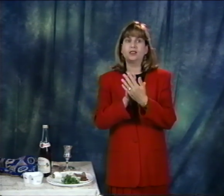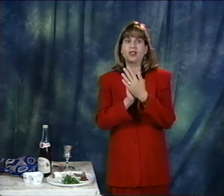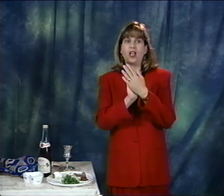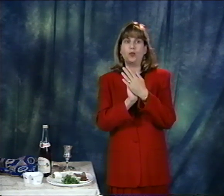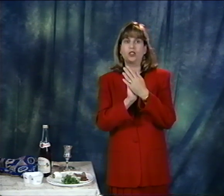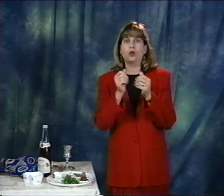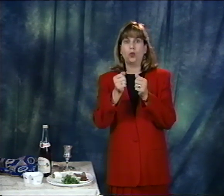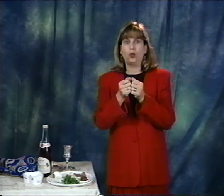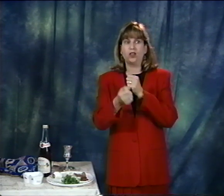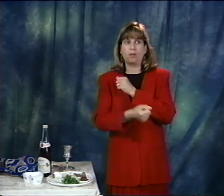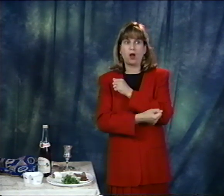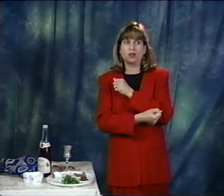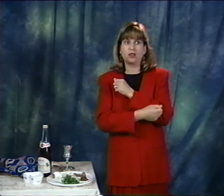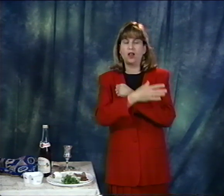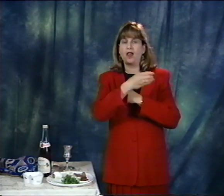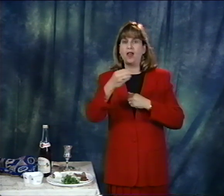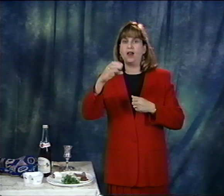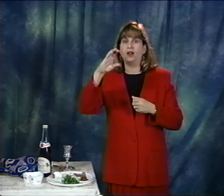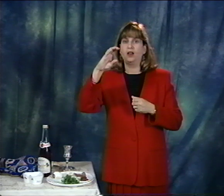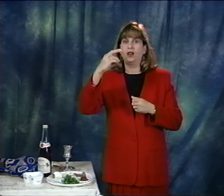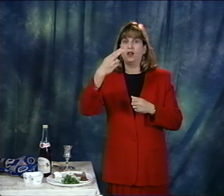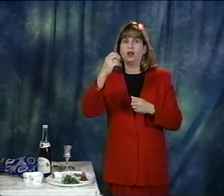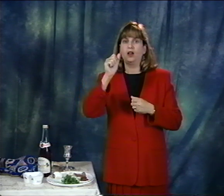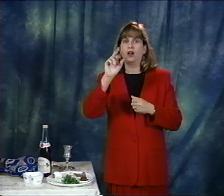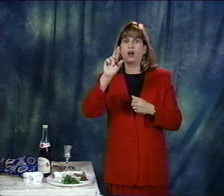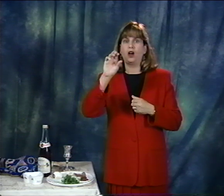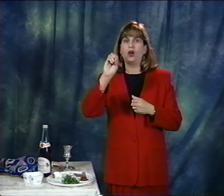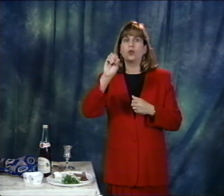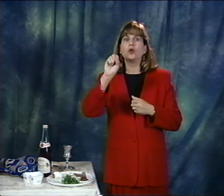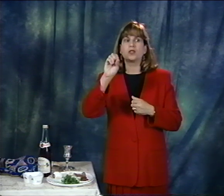made a sandwich with matzah and charoses.